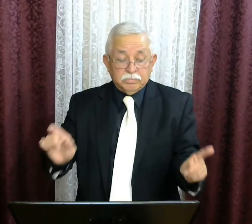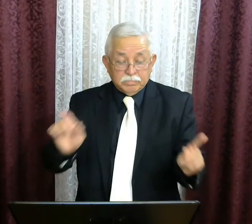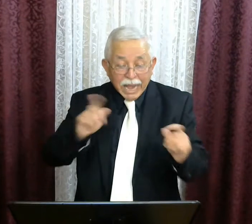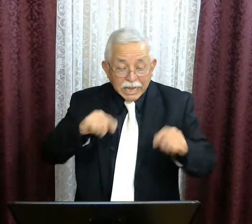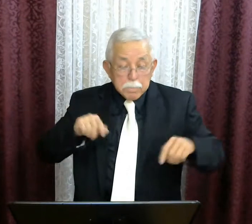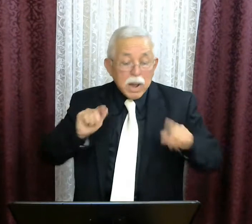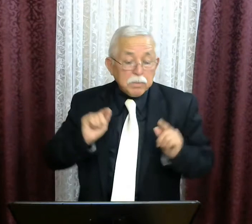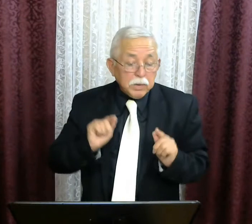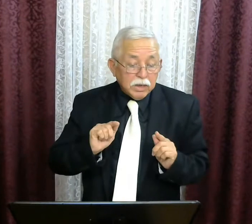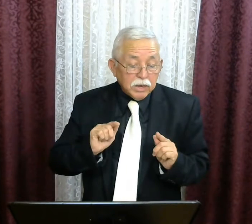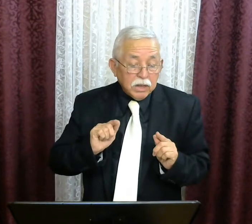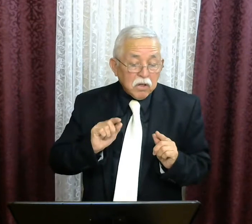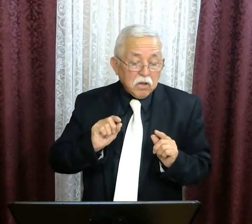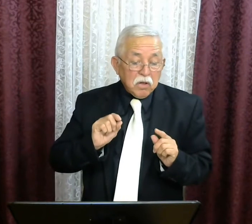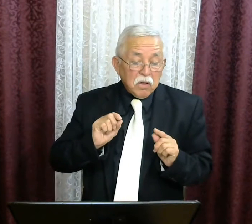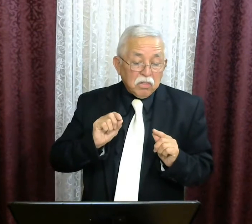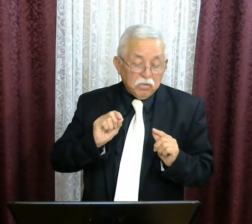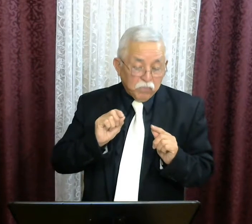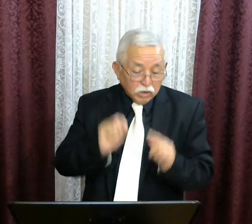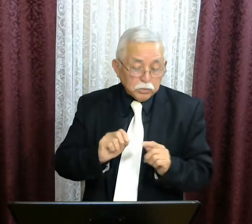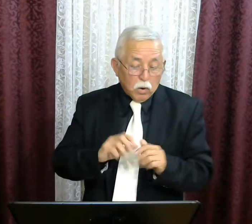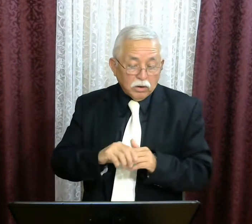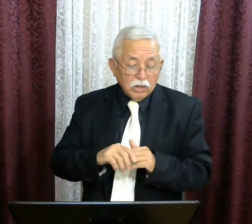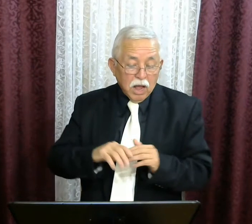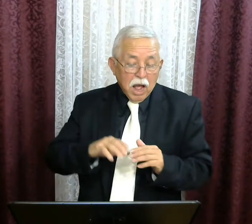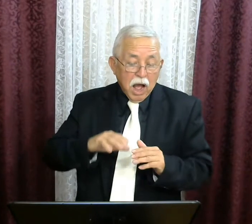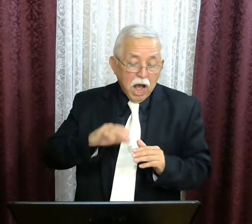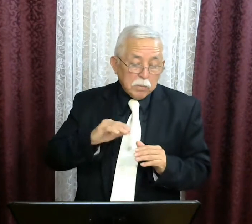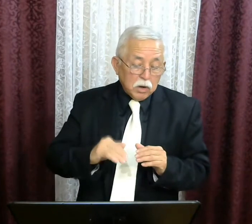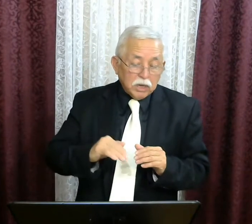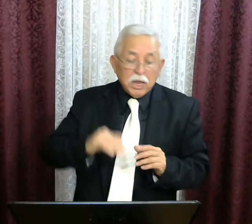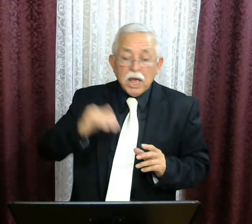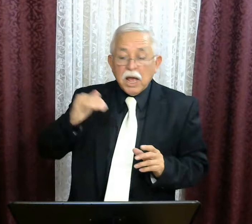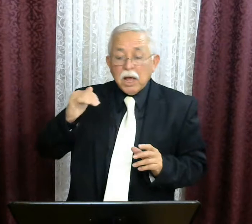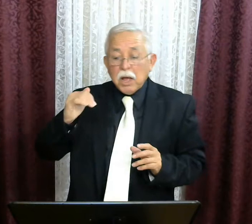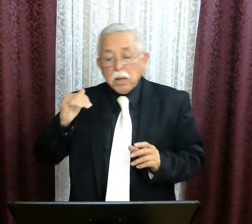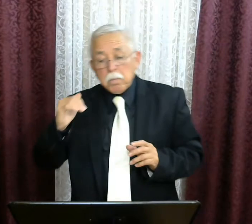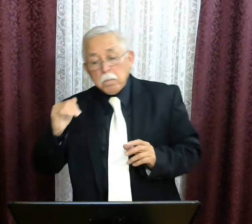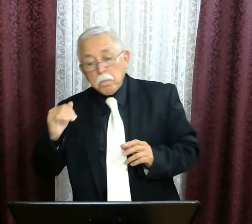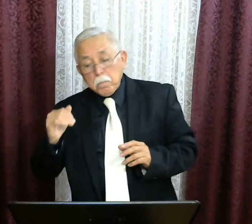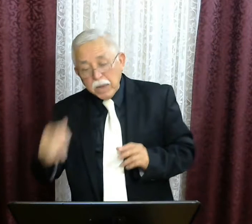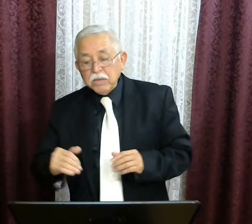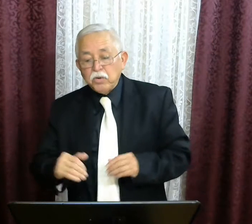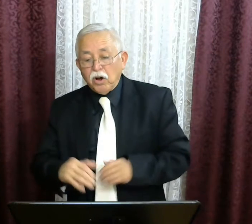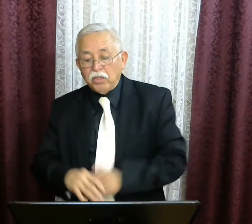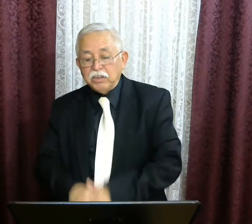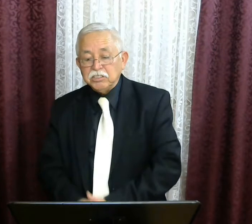that he might be the firstborn among many brothers.